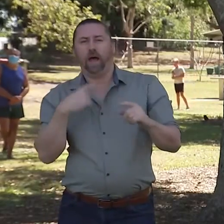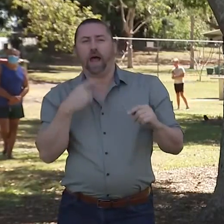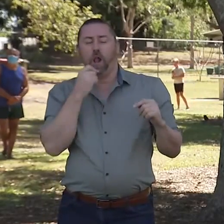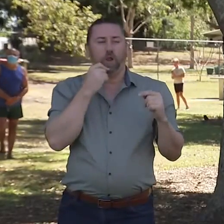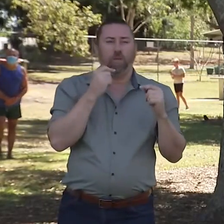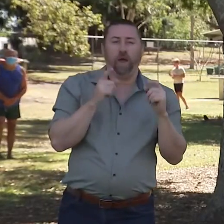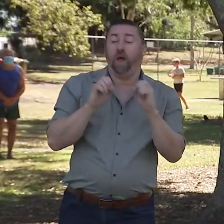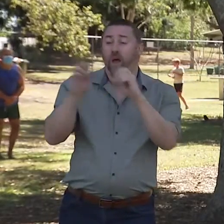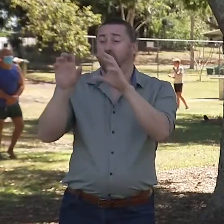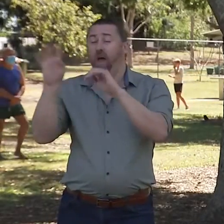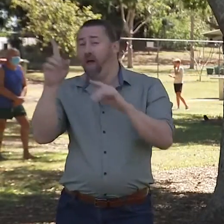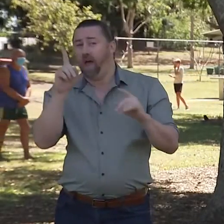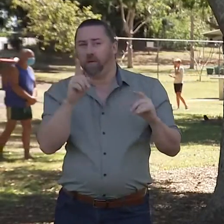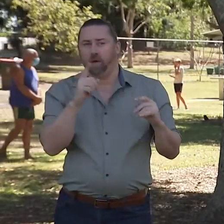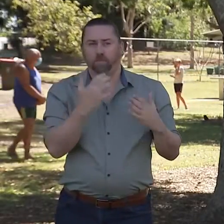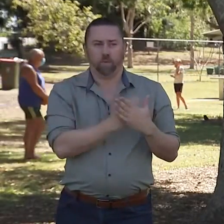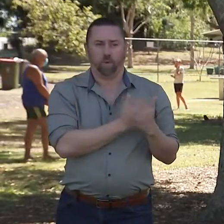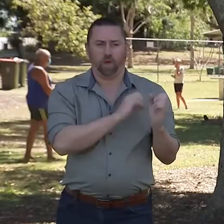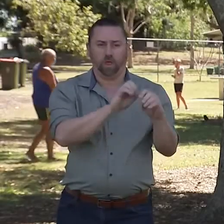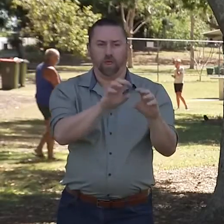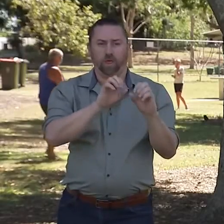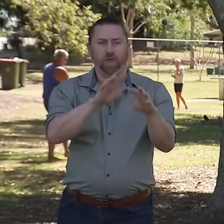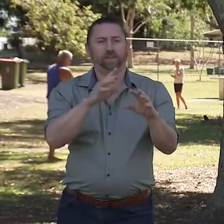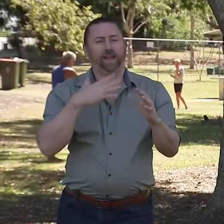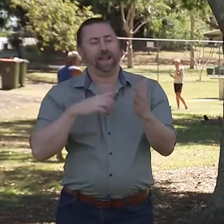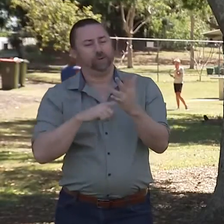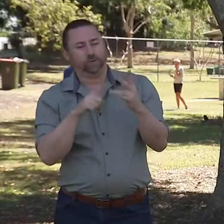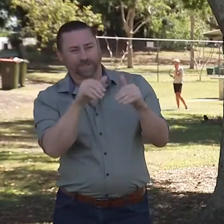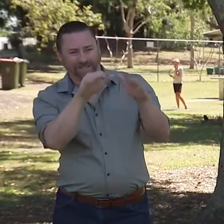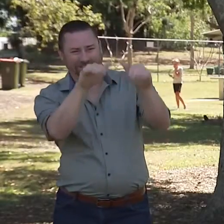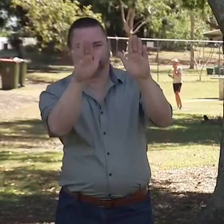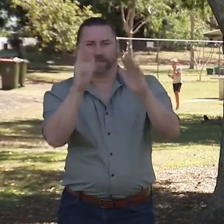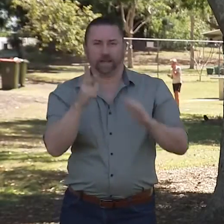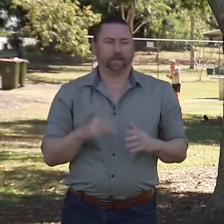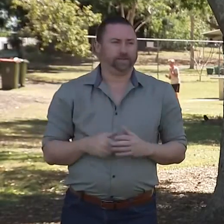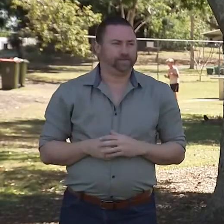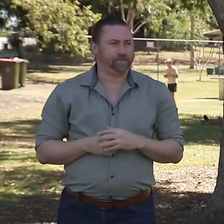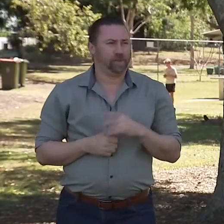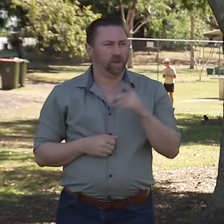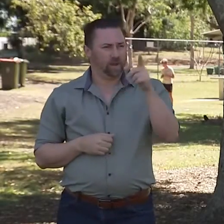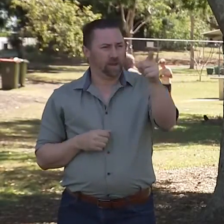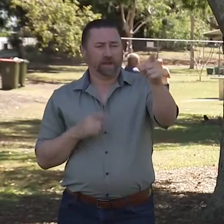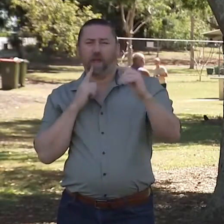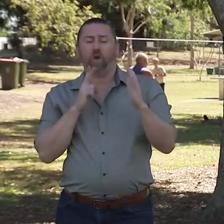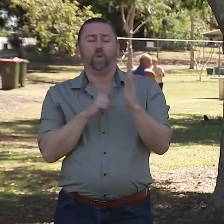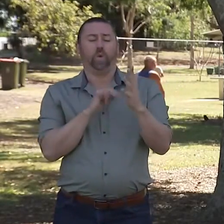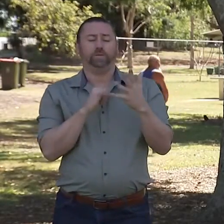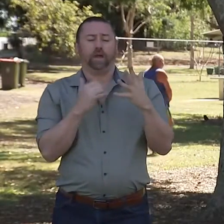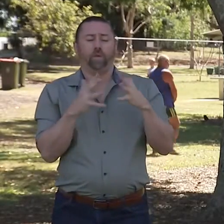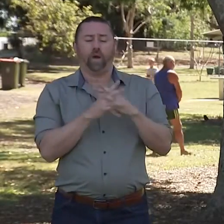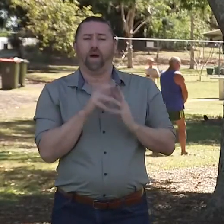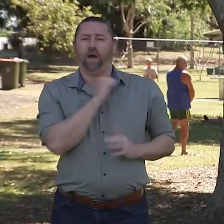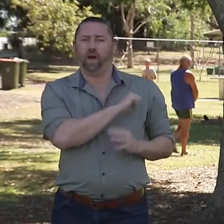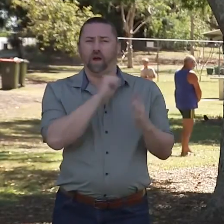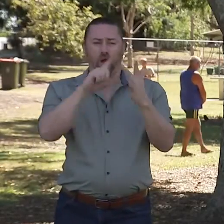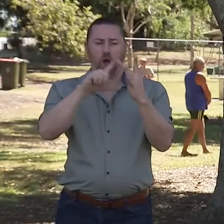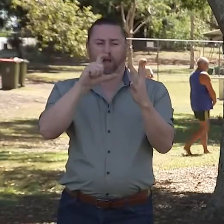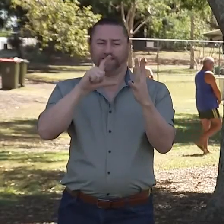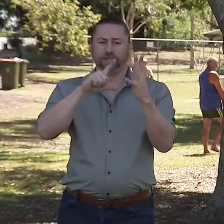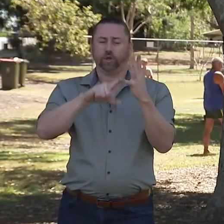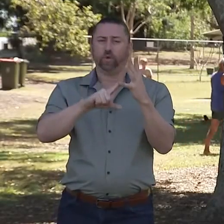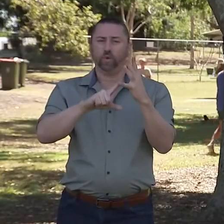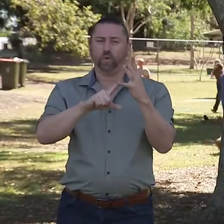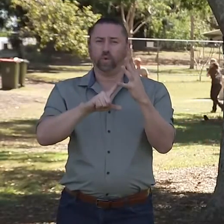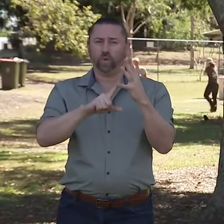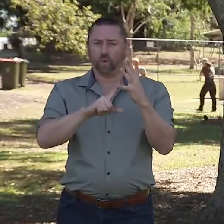those numbers have started building up again. So we're just starting all that work again. Capacity there, because we're here in New South Wales, their ICU capacity is 3 times